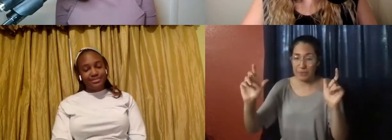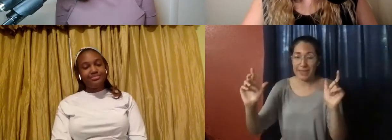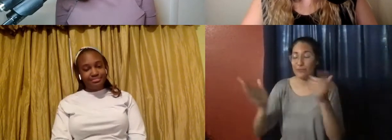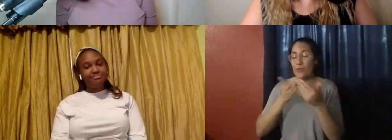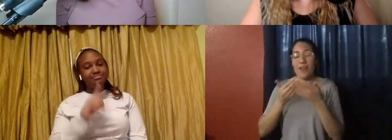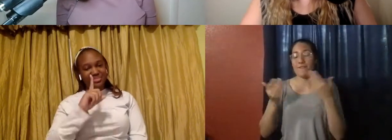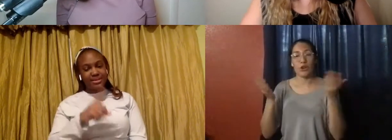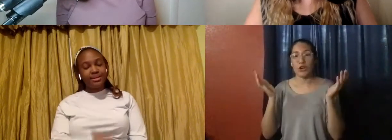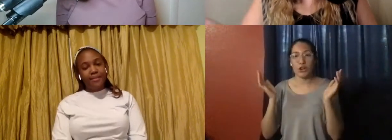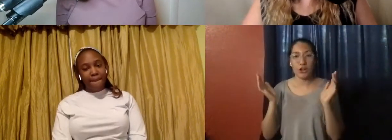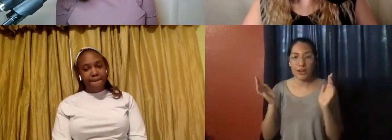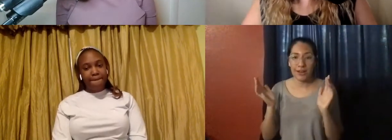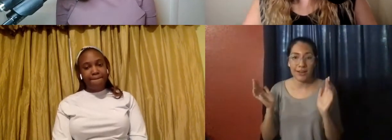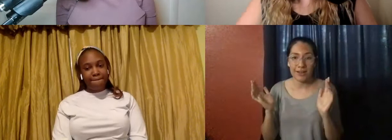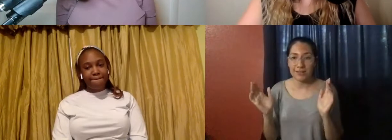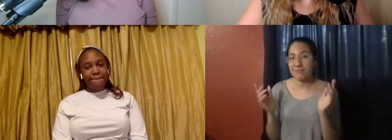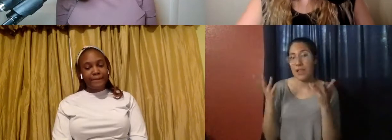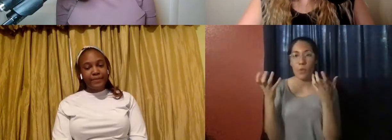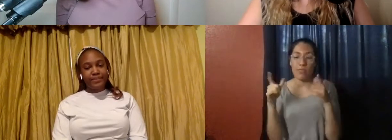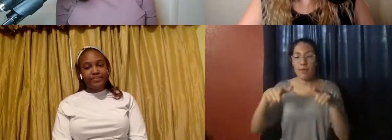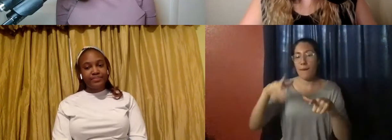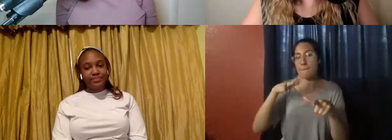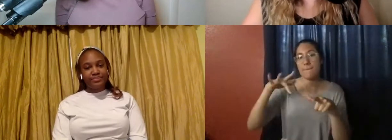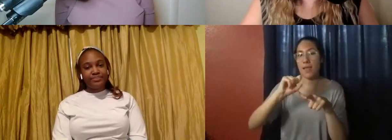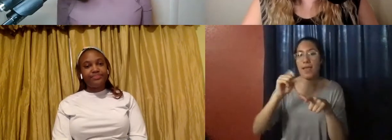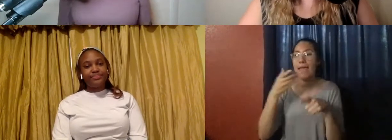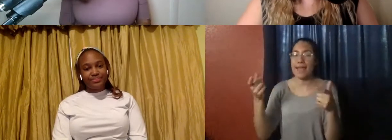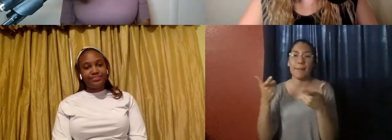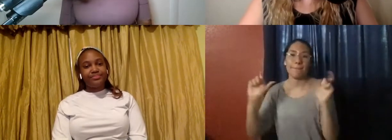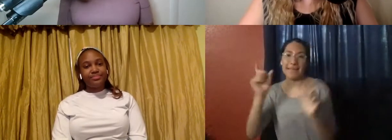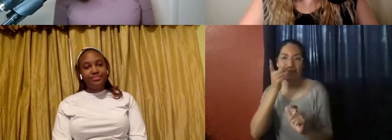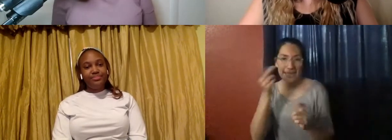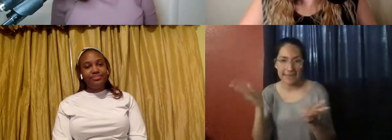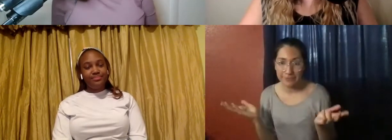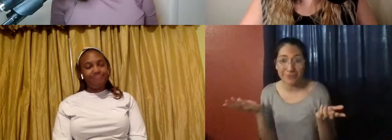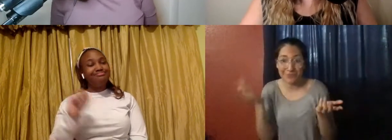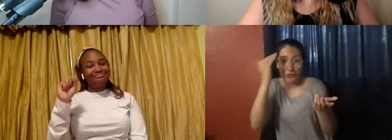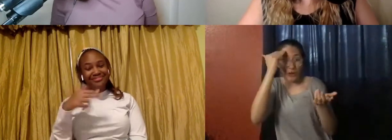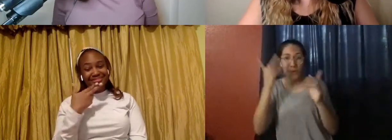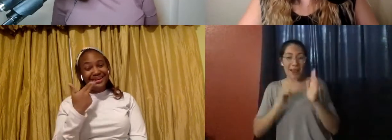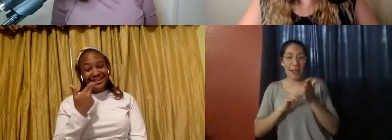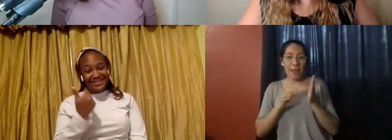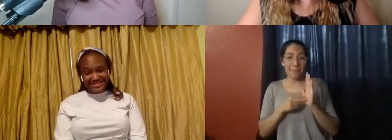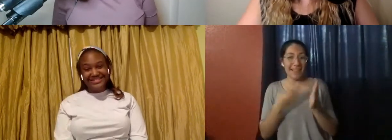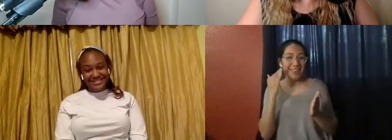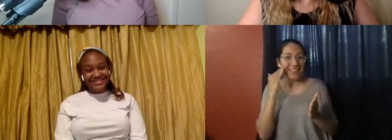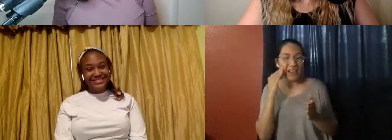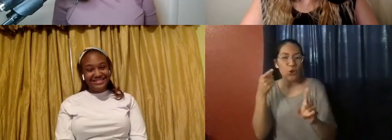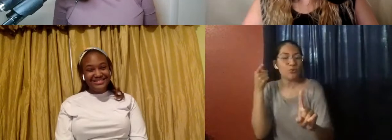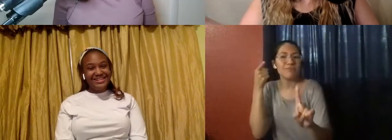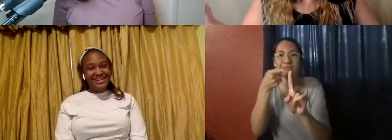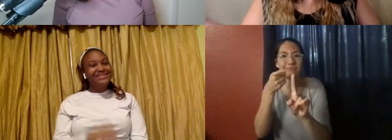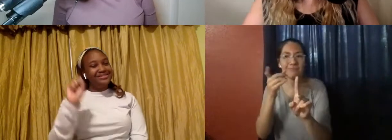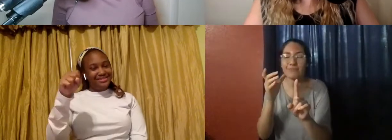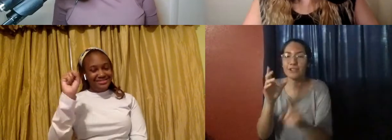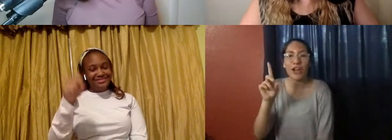exactly. Like, you know, I want that ball vagina and I want a big dick. And that's what they're, you know what I mean? They know their target demographic. No, so